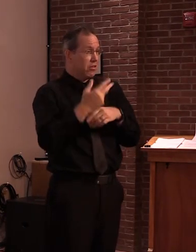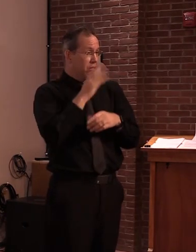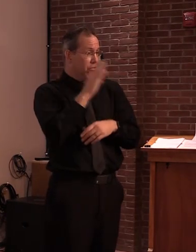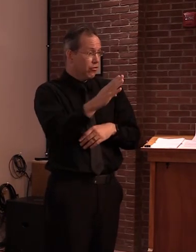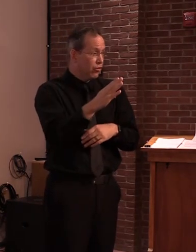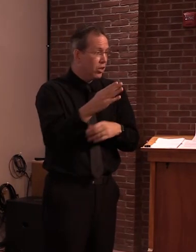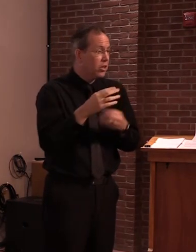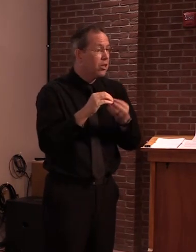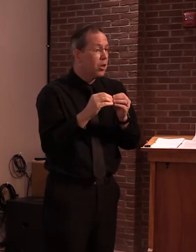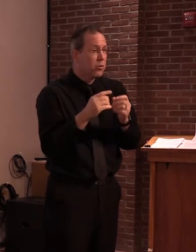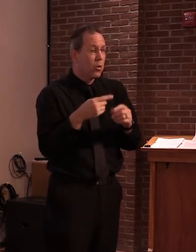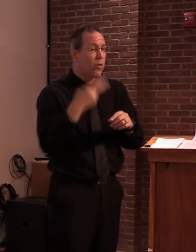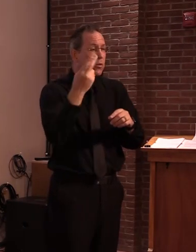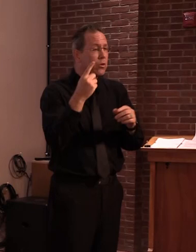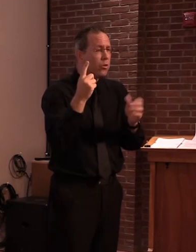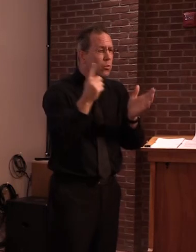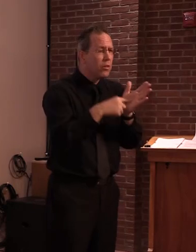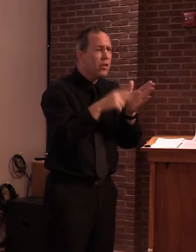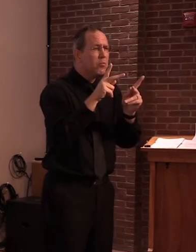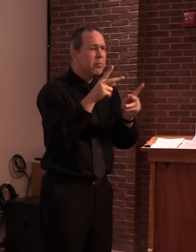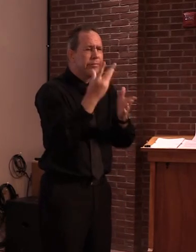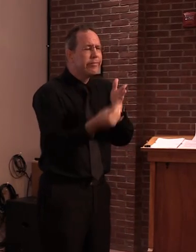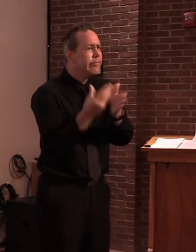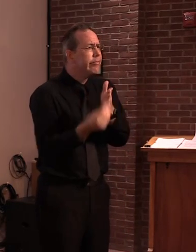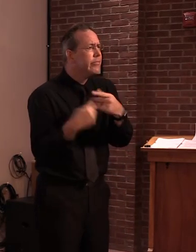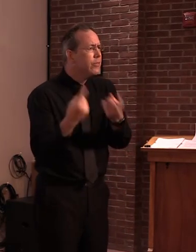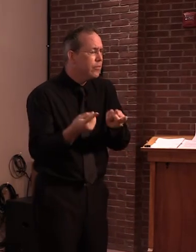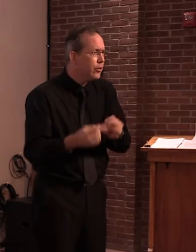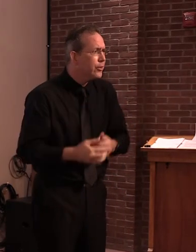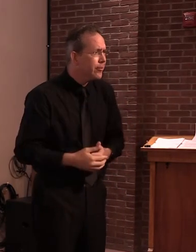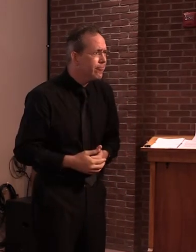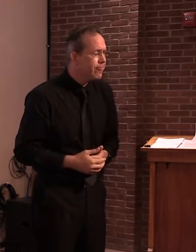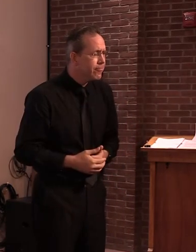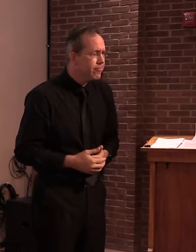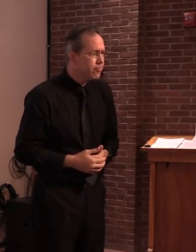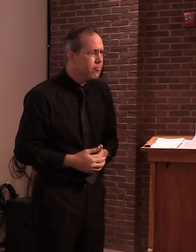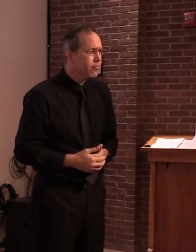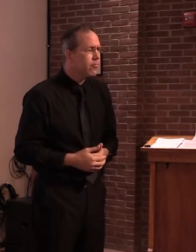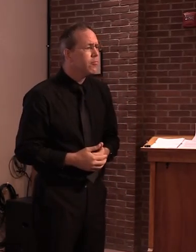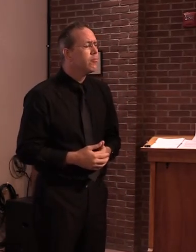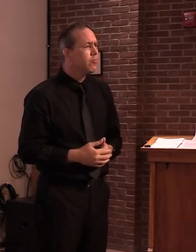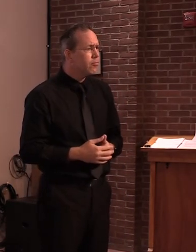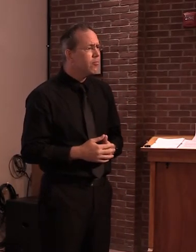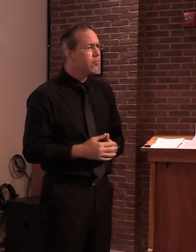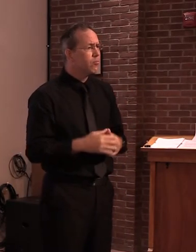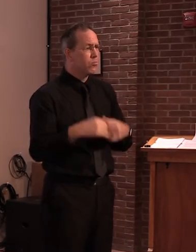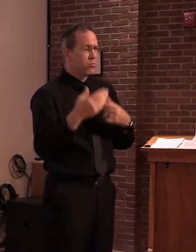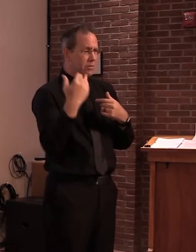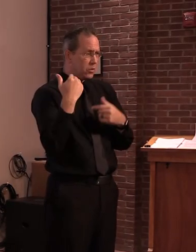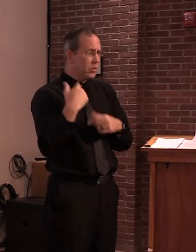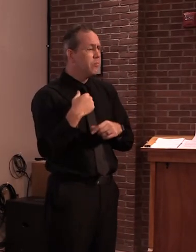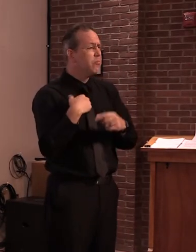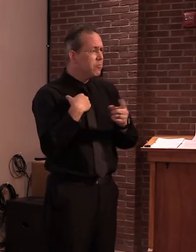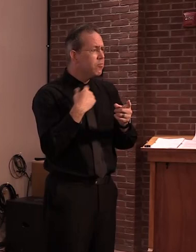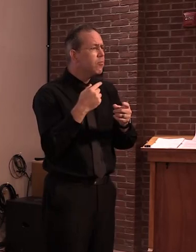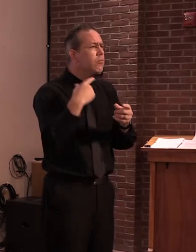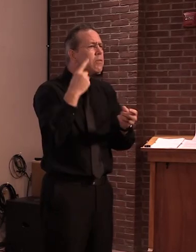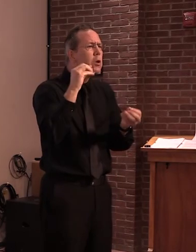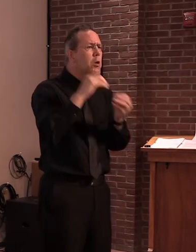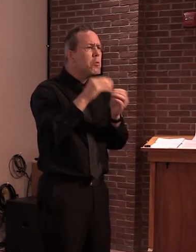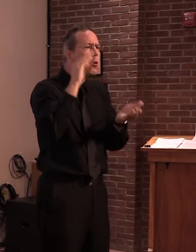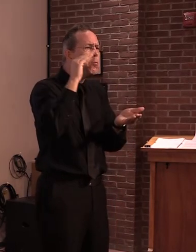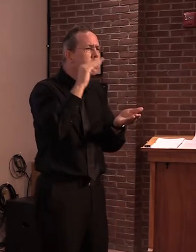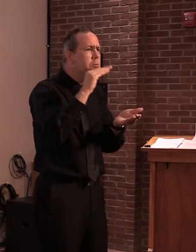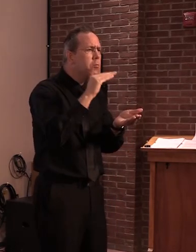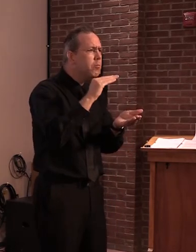reported more than 1,000 deaths across the country. After a long period of declining mortality, new case surges in the South